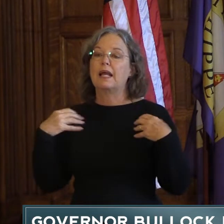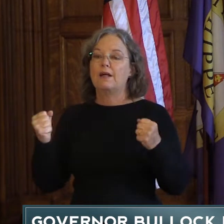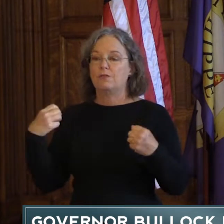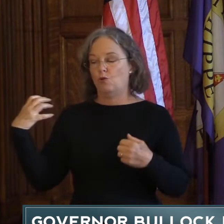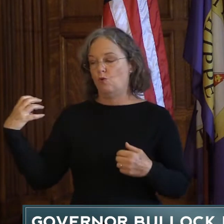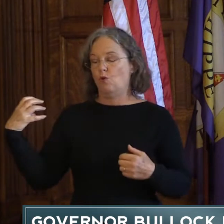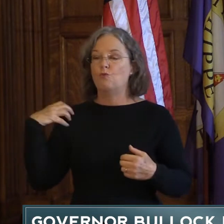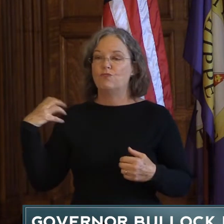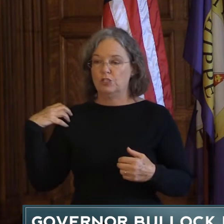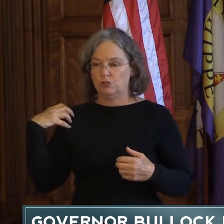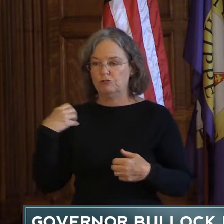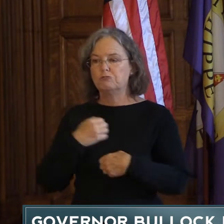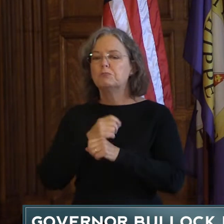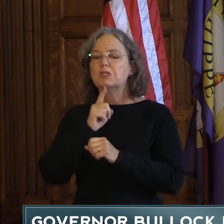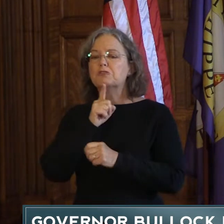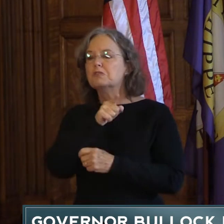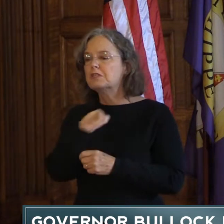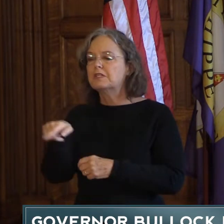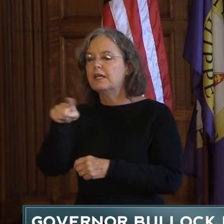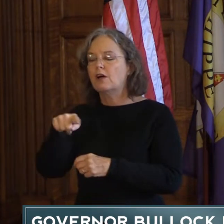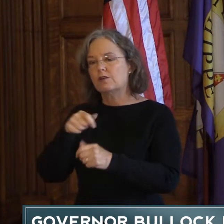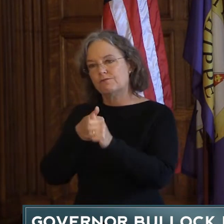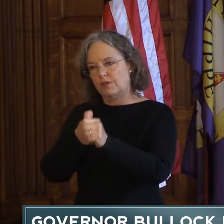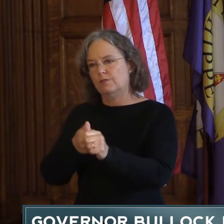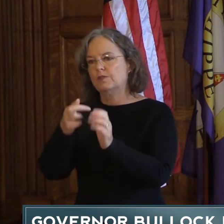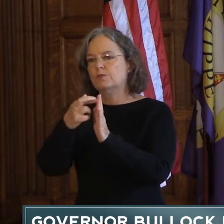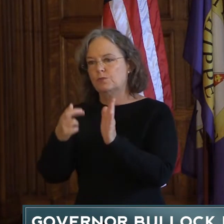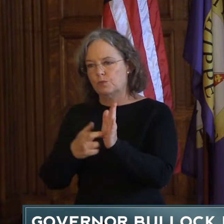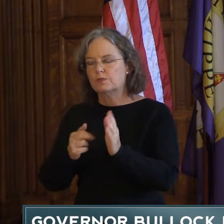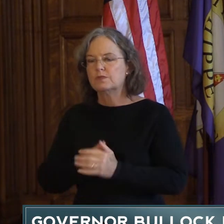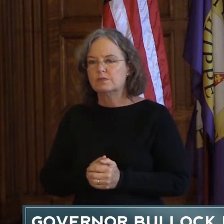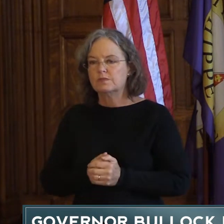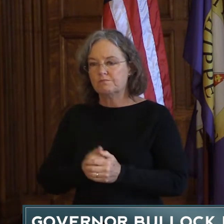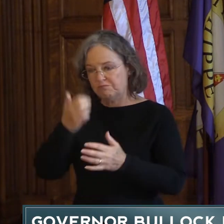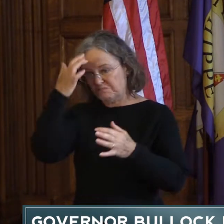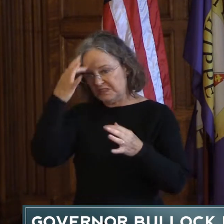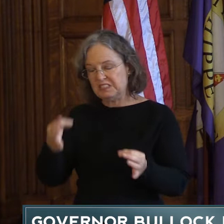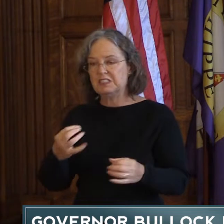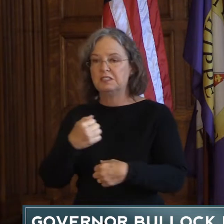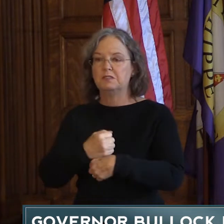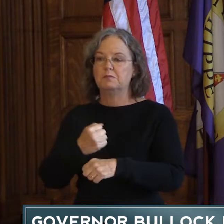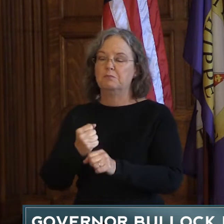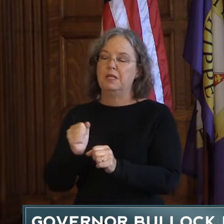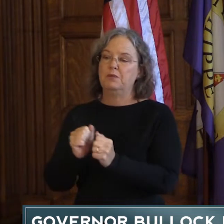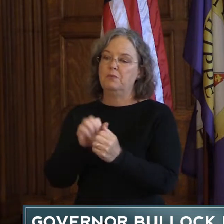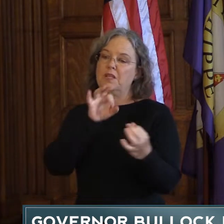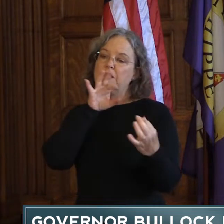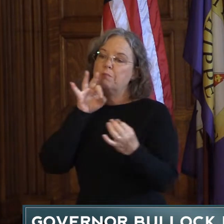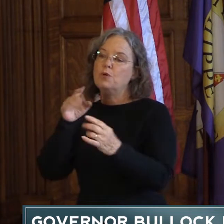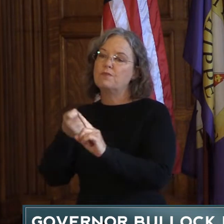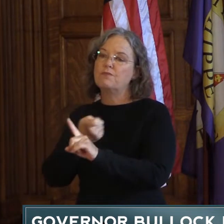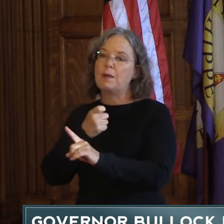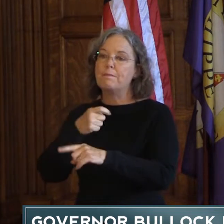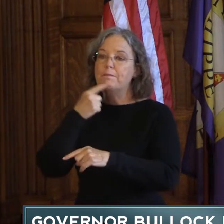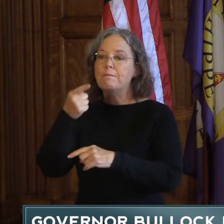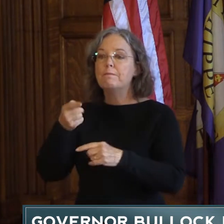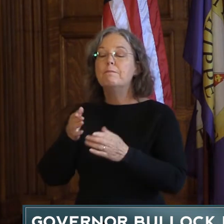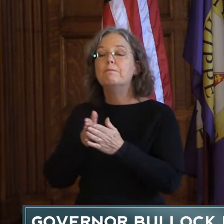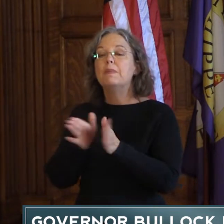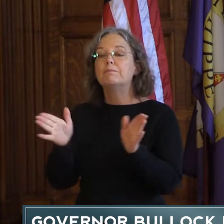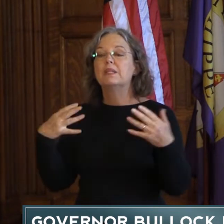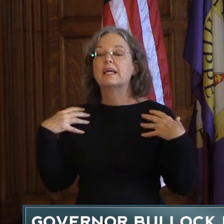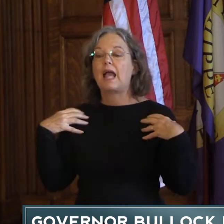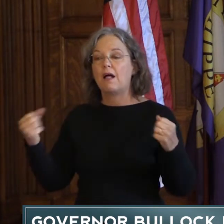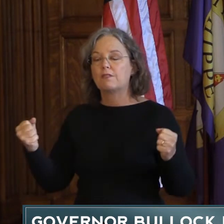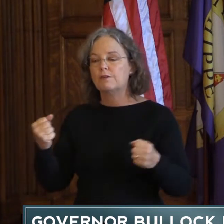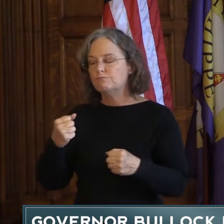guidance is being followed. The decision was made with input from public health to determine what